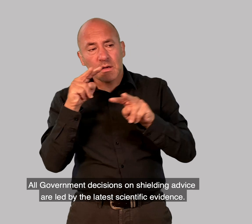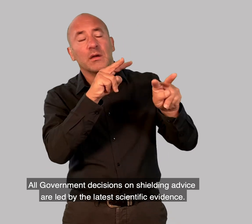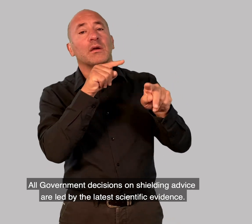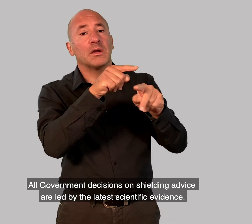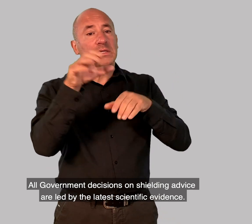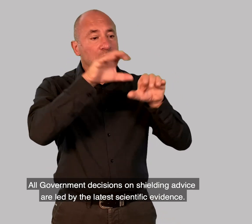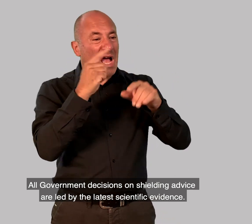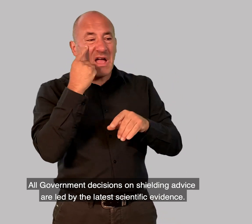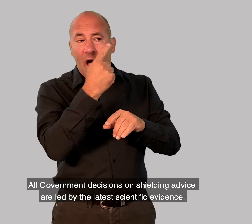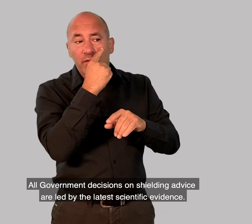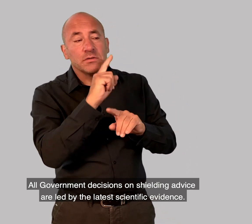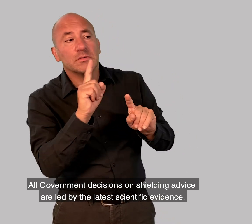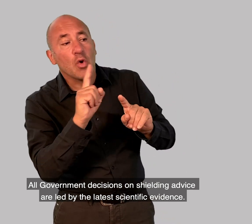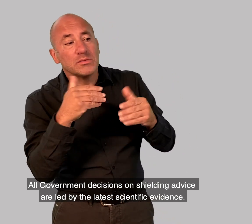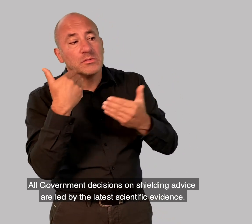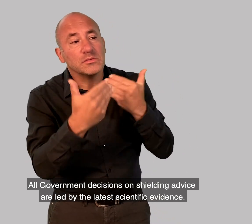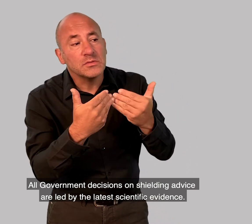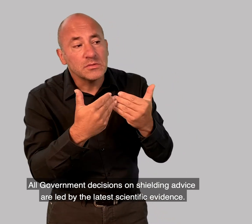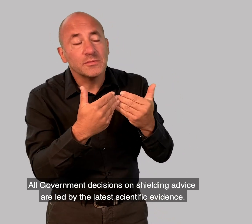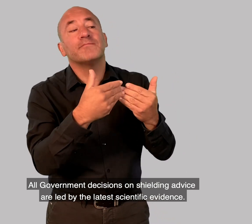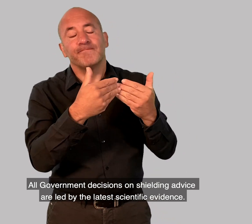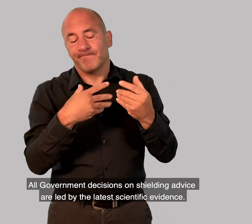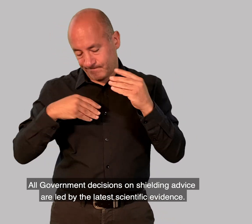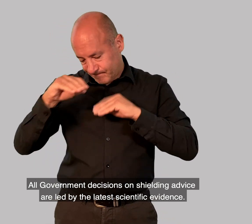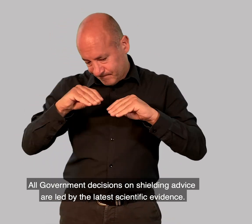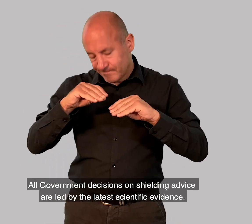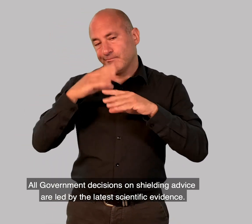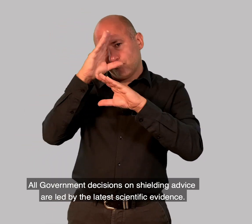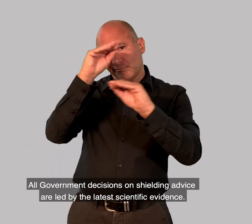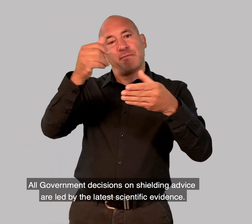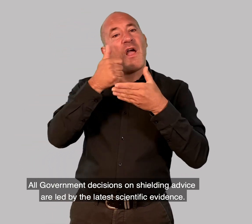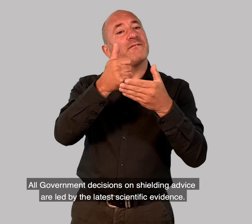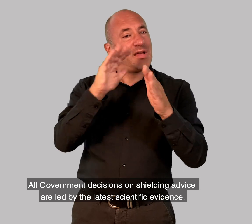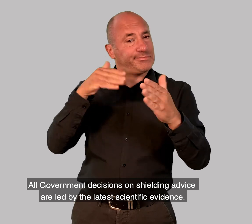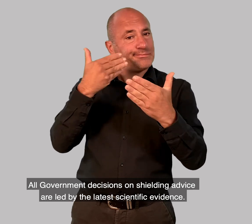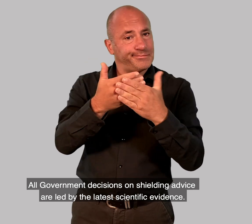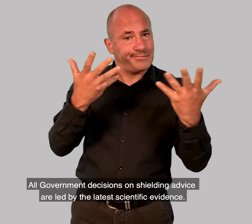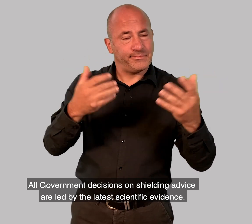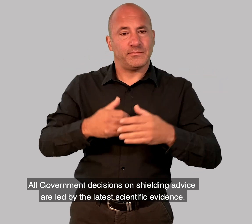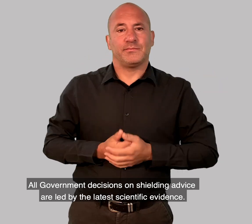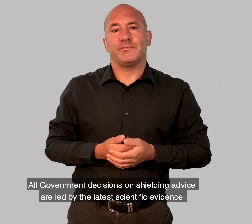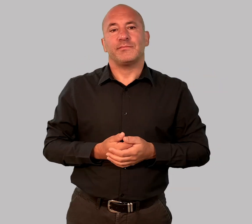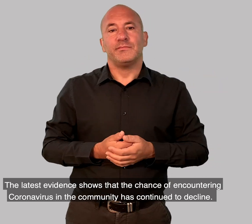All government decisions on shielding advice are led by the latest scientific evidence.